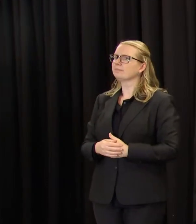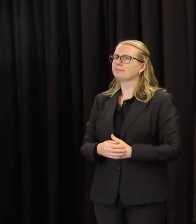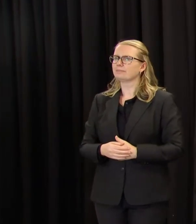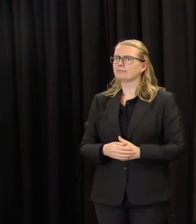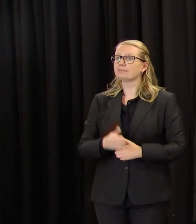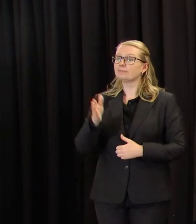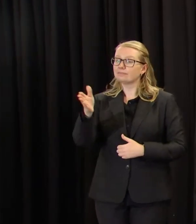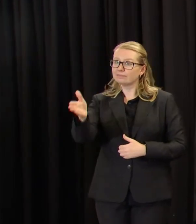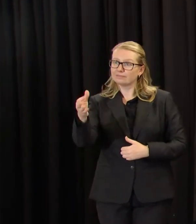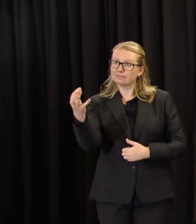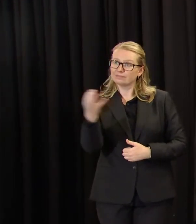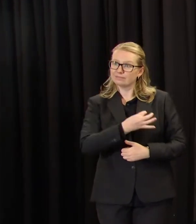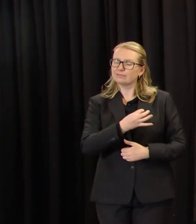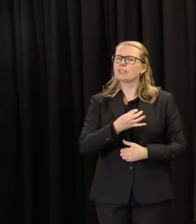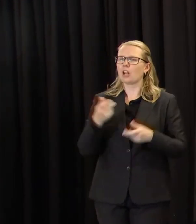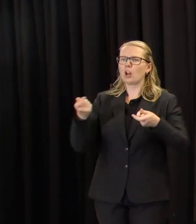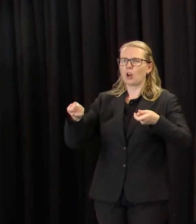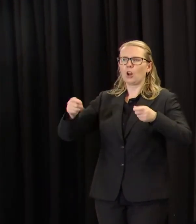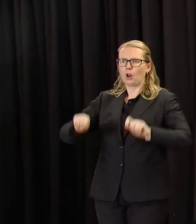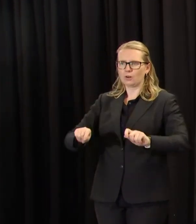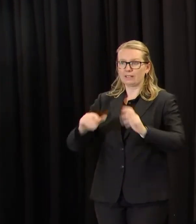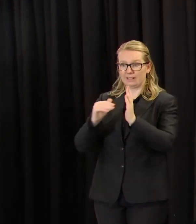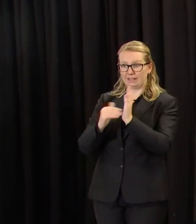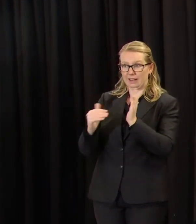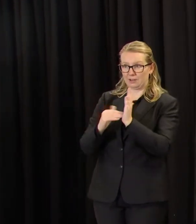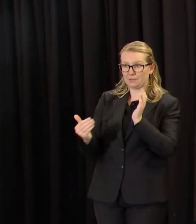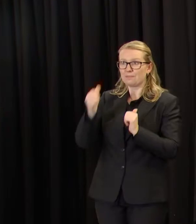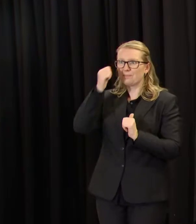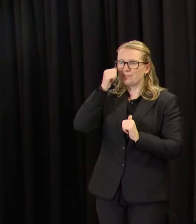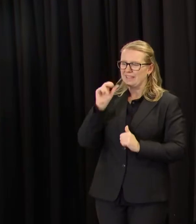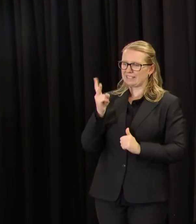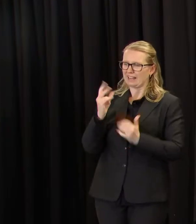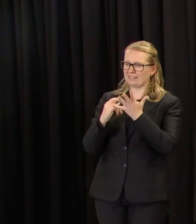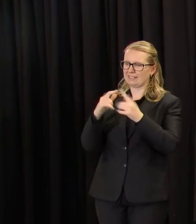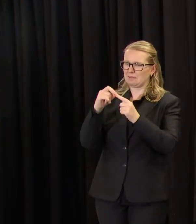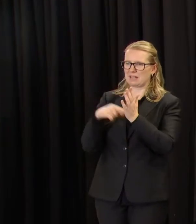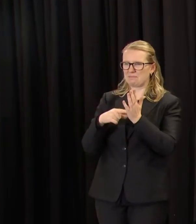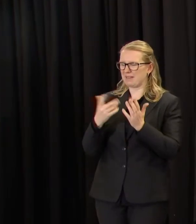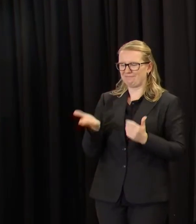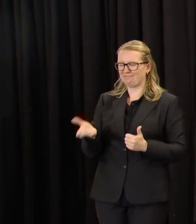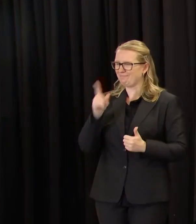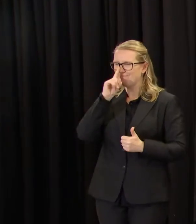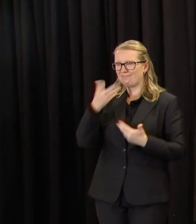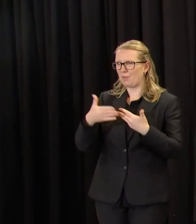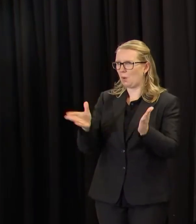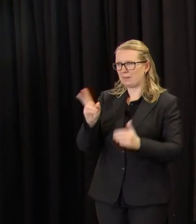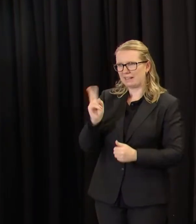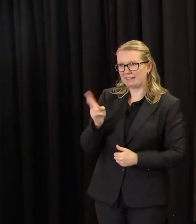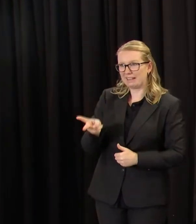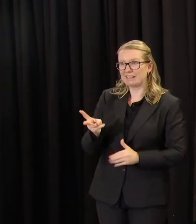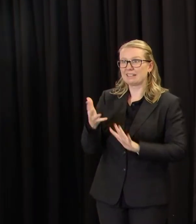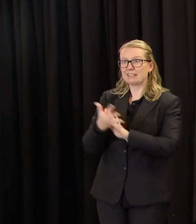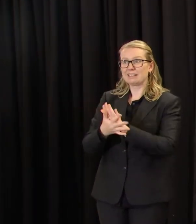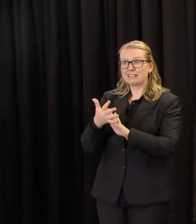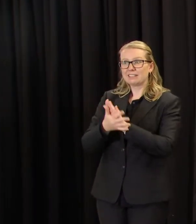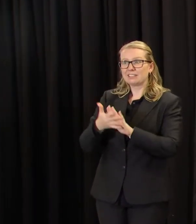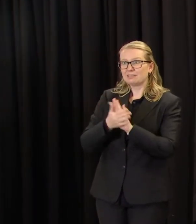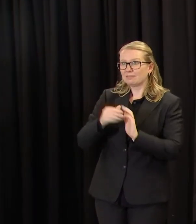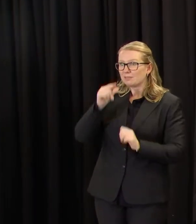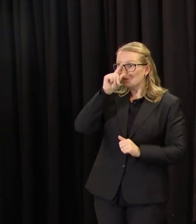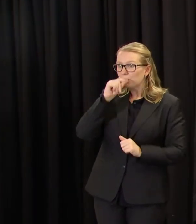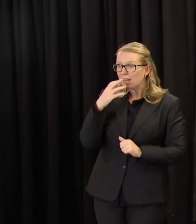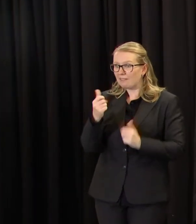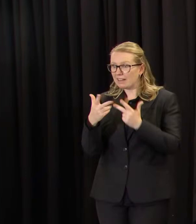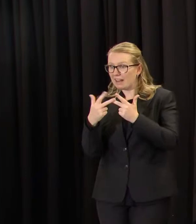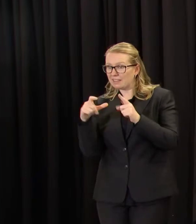Sorry, Emma. On our current lockdown, now that the September 2nd date has been rubbed out, can we anticipate getting another date or